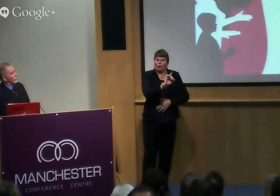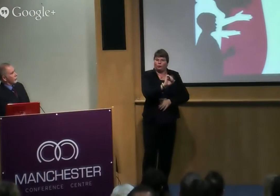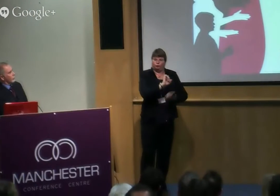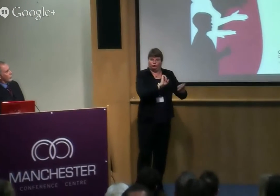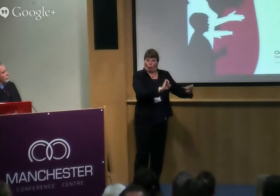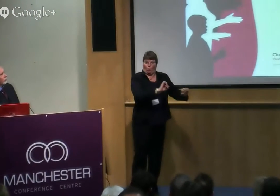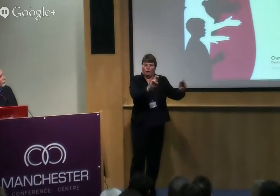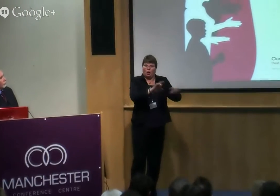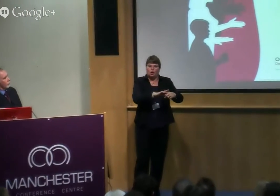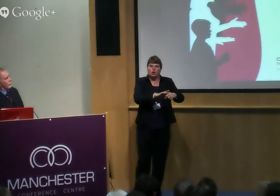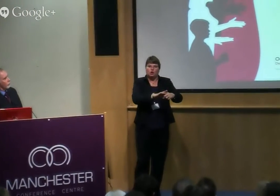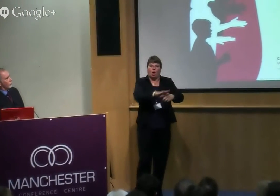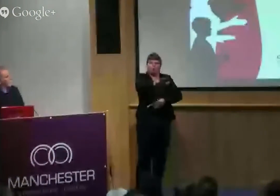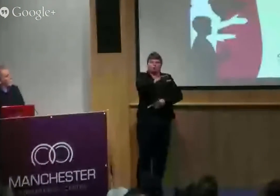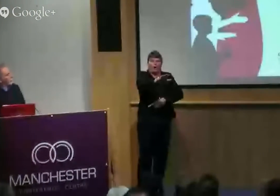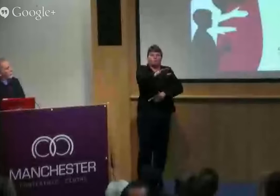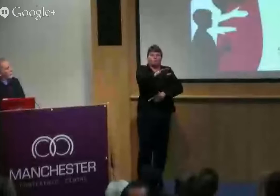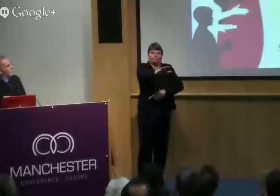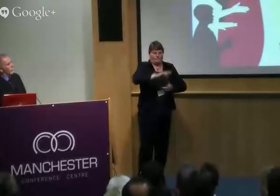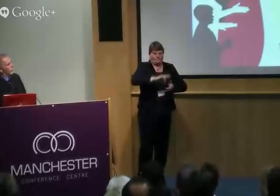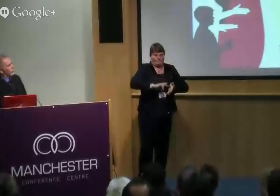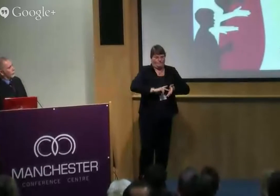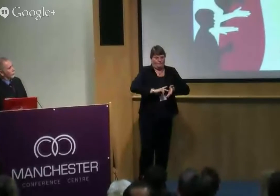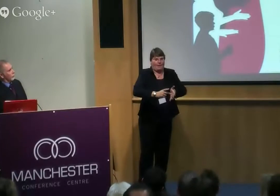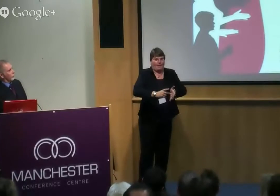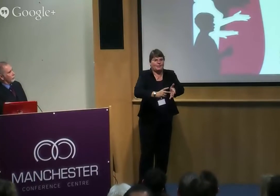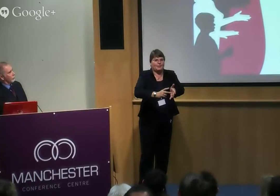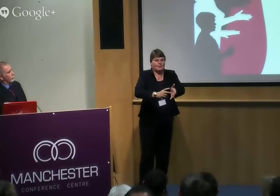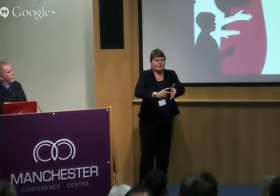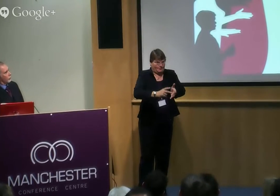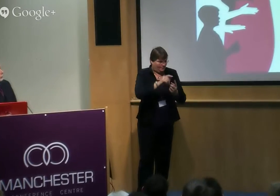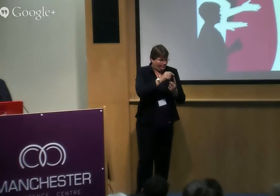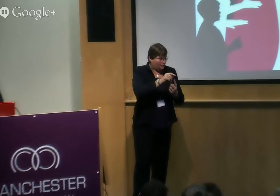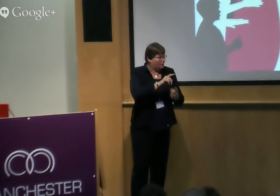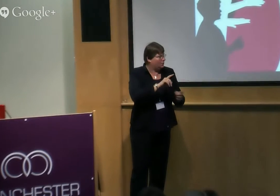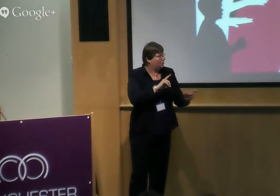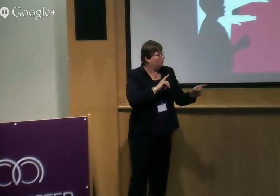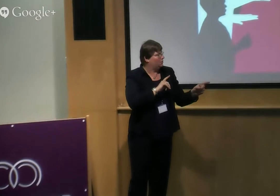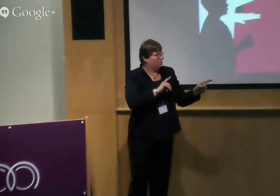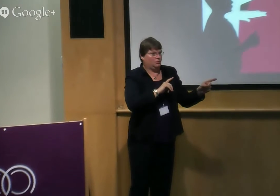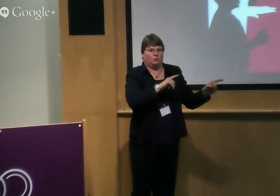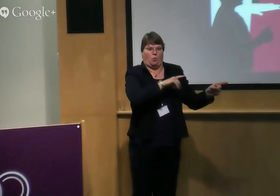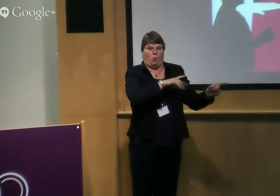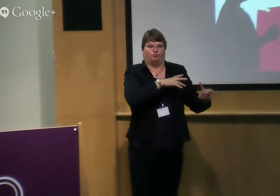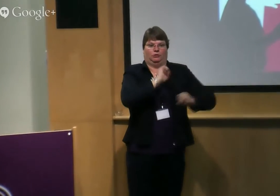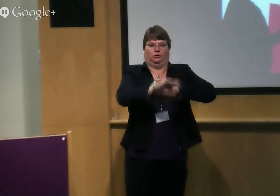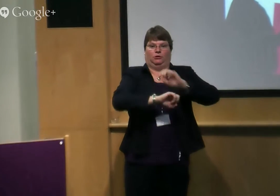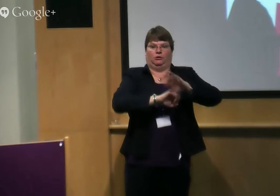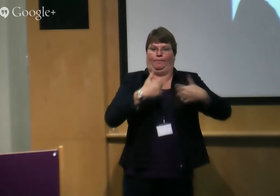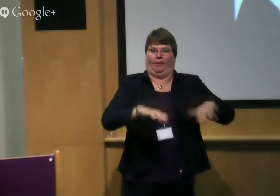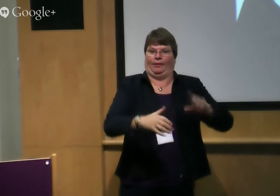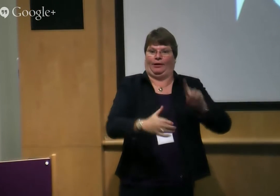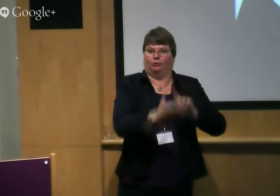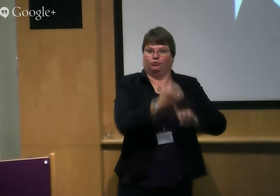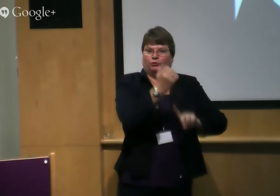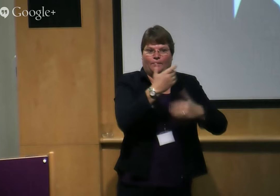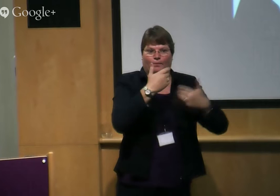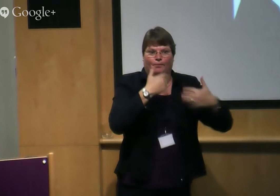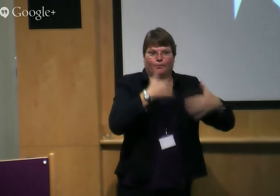to ask a question. I'd like to ask, what is your long-term plan? You've already told us